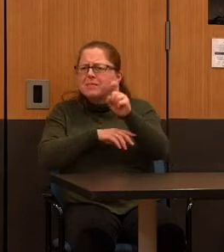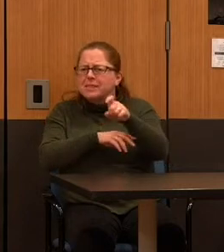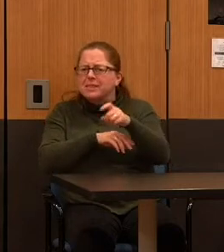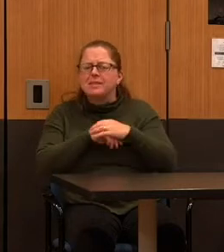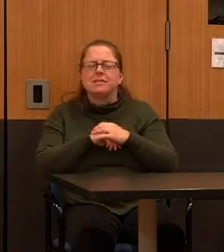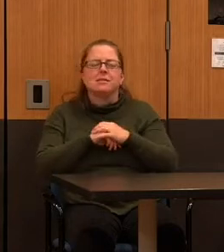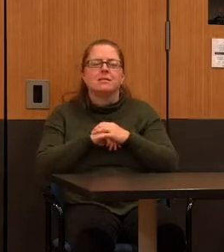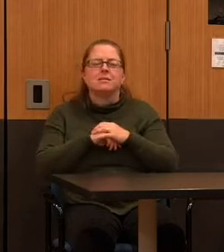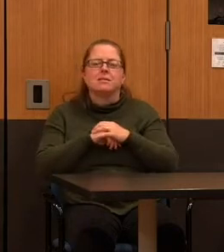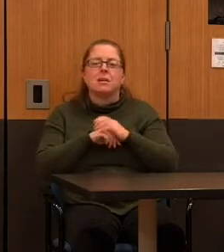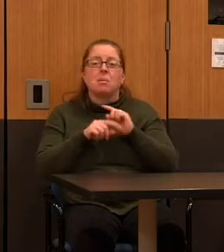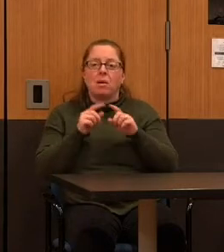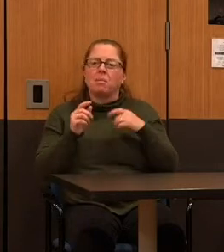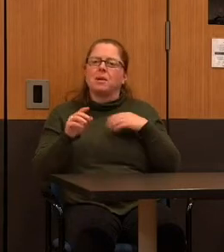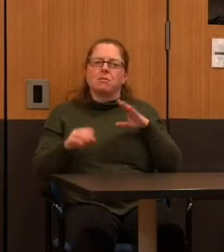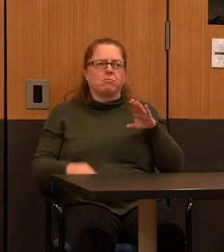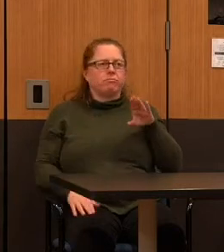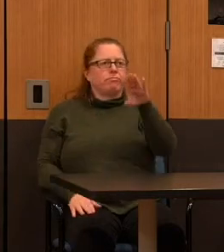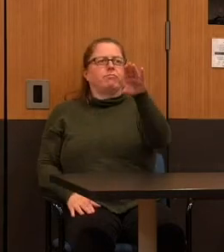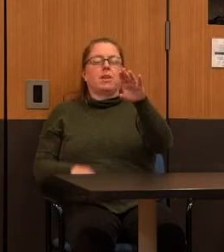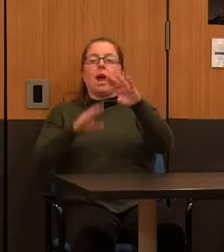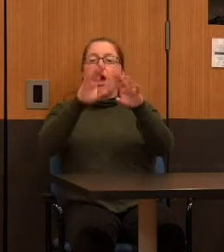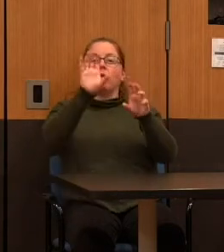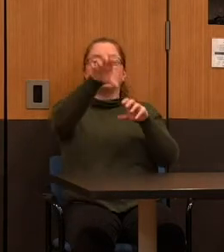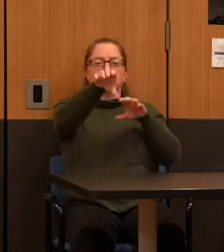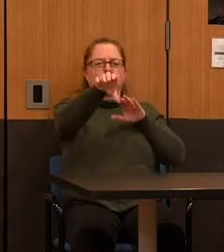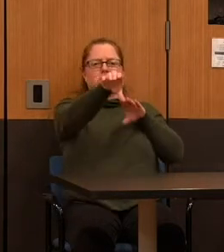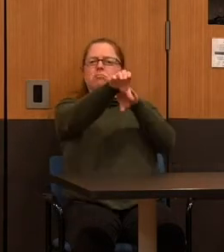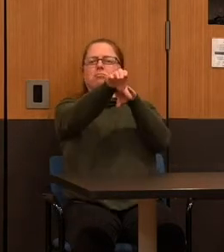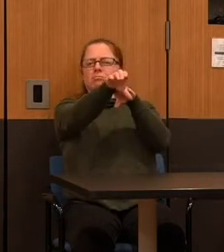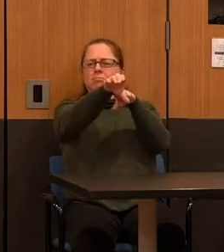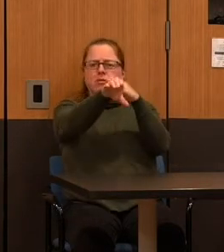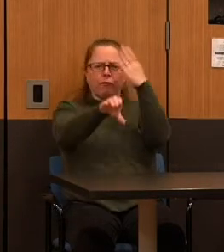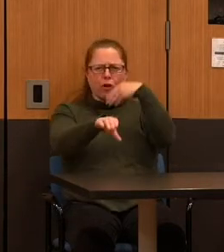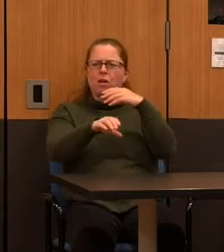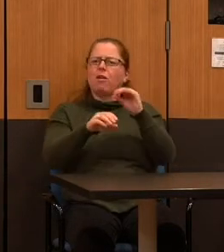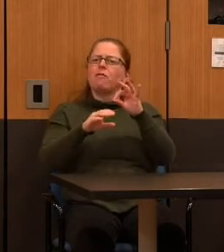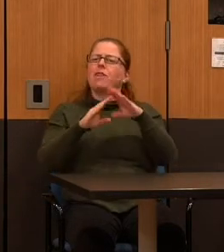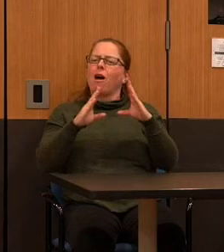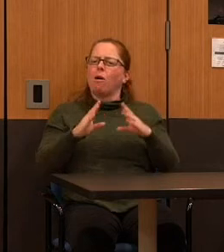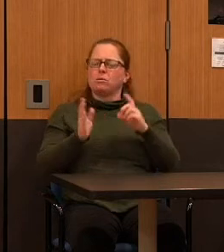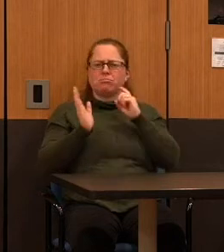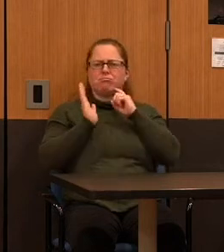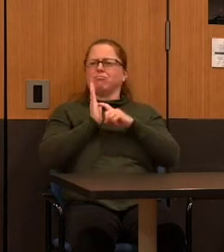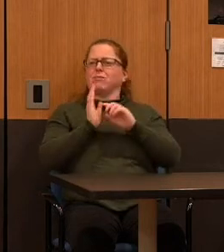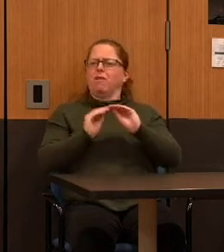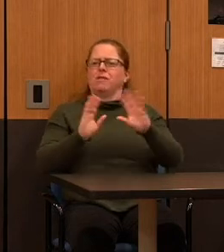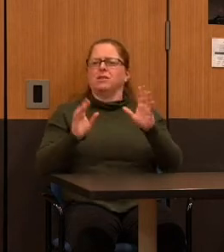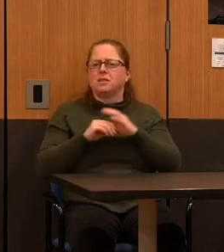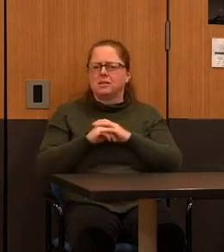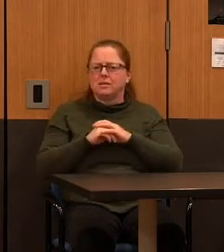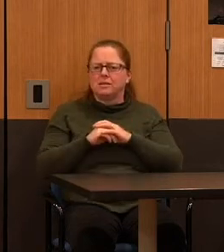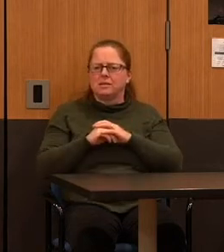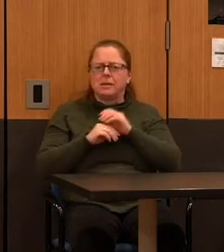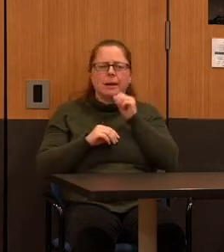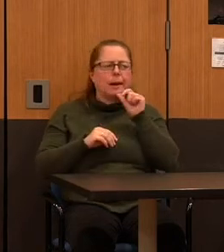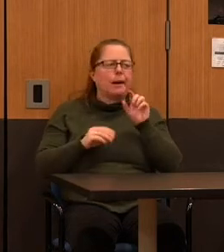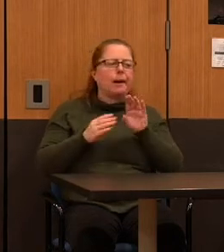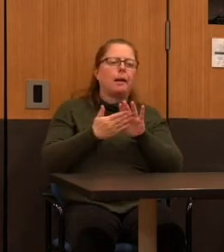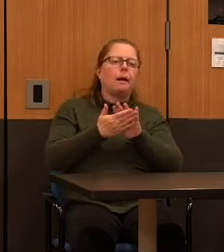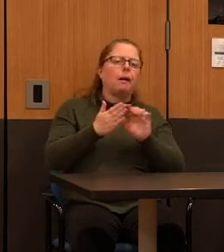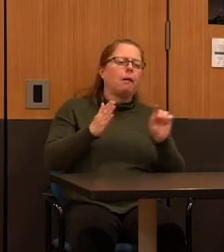renovation, but that often you have like a ramp that's just totally obvious right in the front of the house rather than, sort of hidden to the